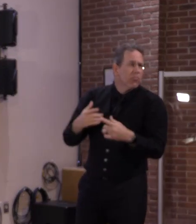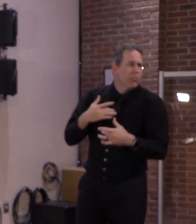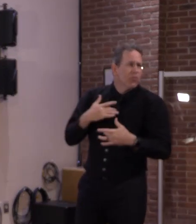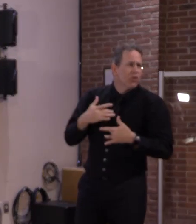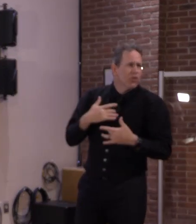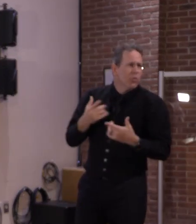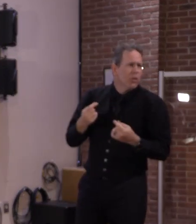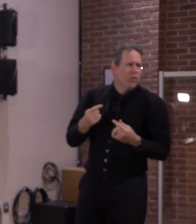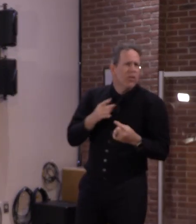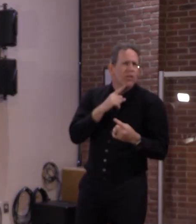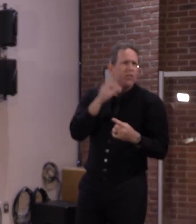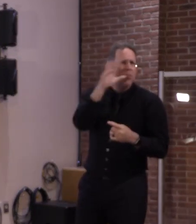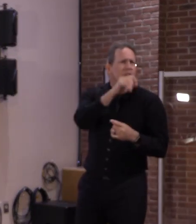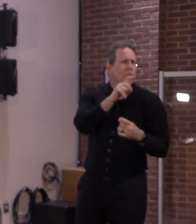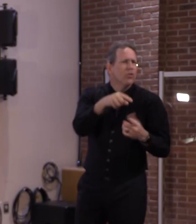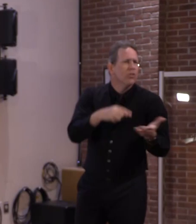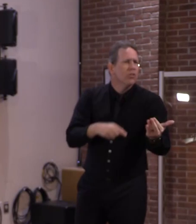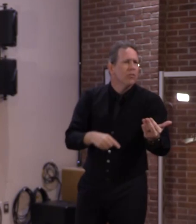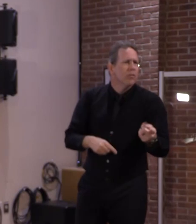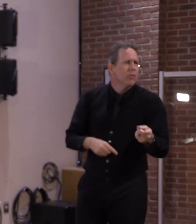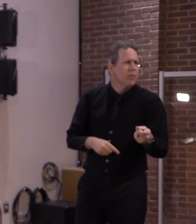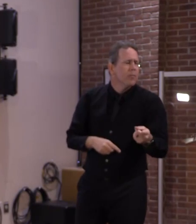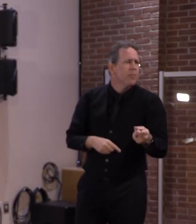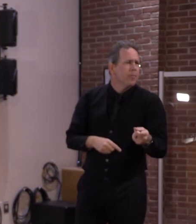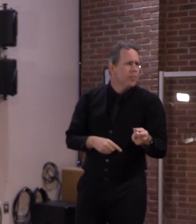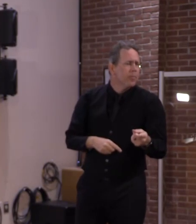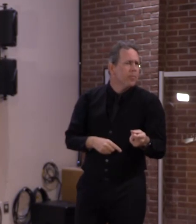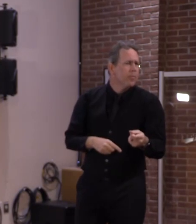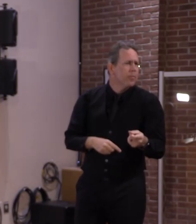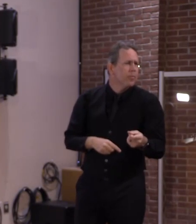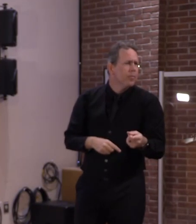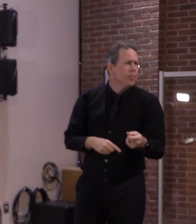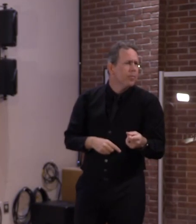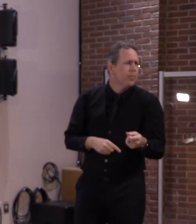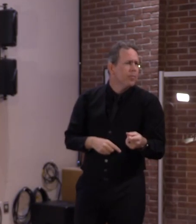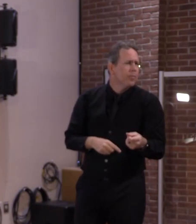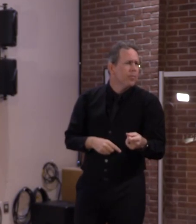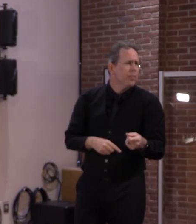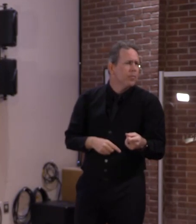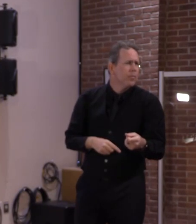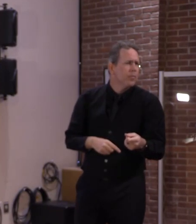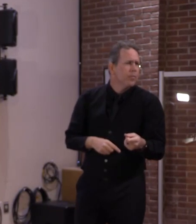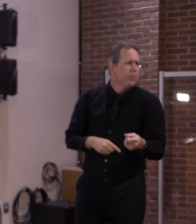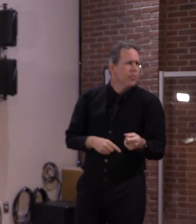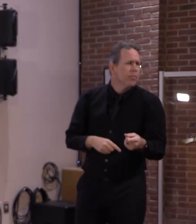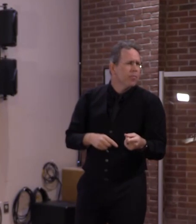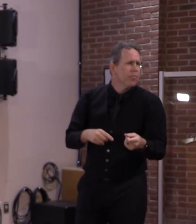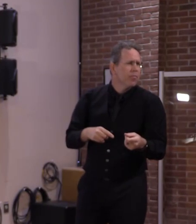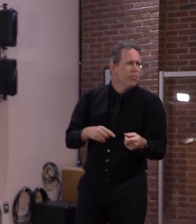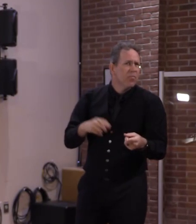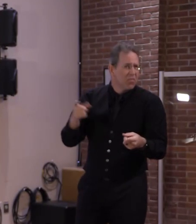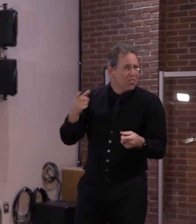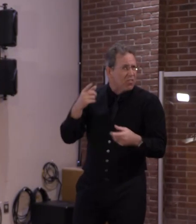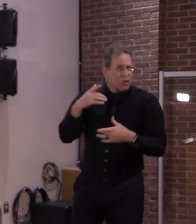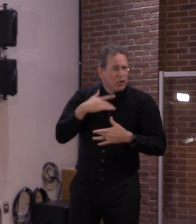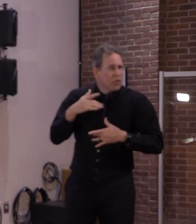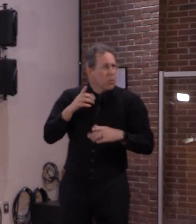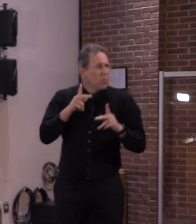Say that again, Steve. Are you worried that, you know, that frustration with, God, I'm way out here like this, it kind of puts people